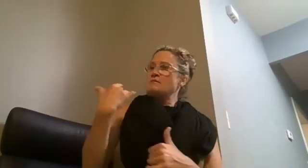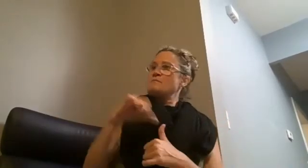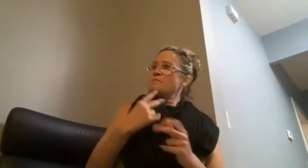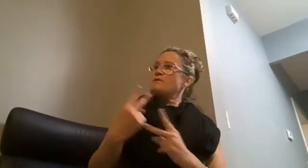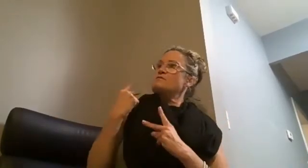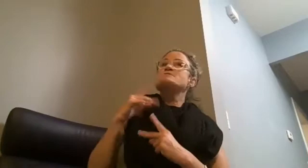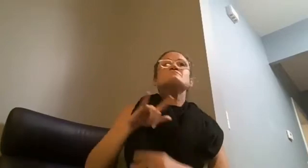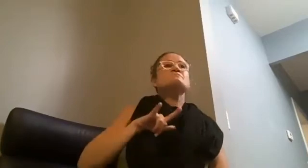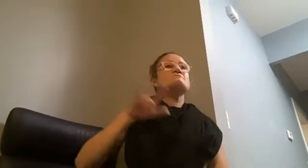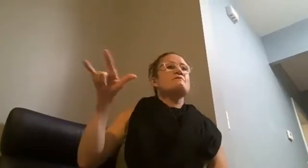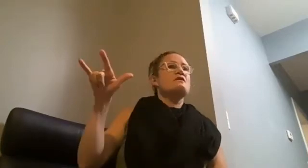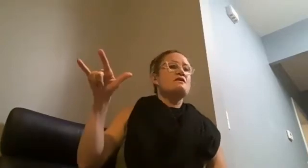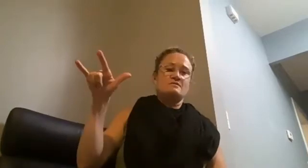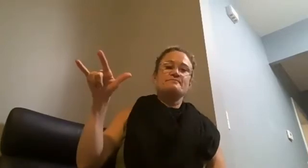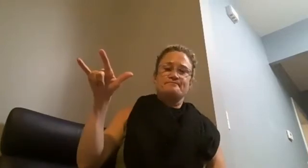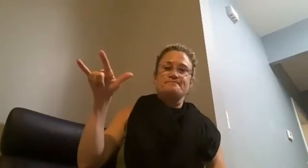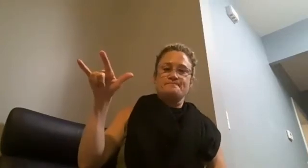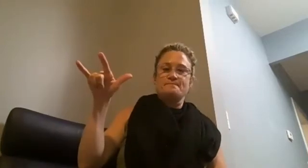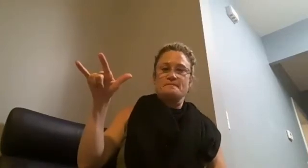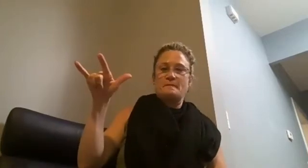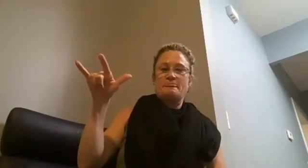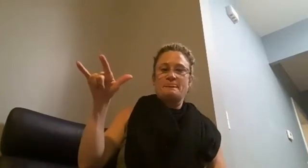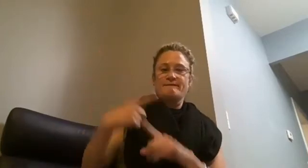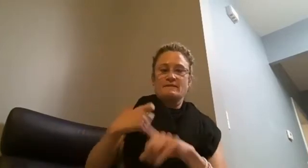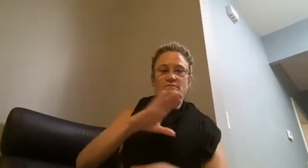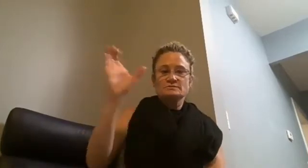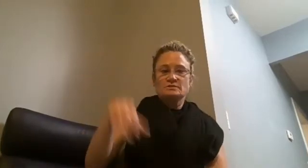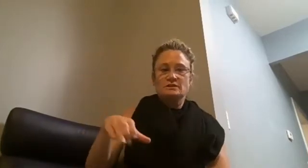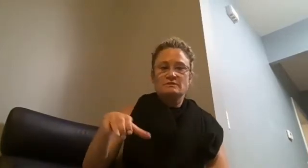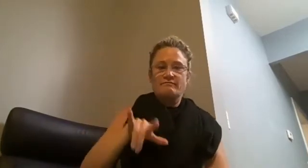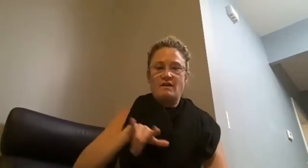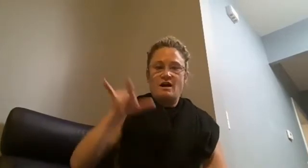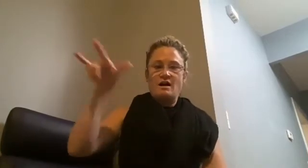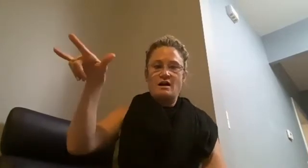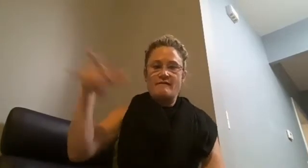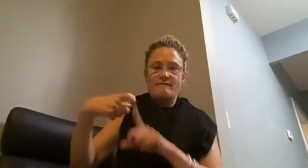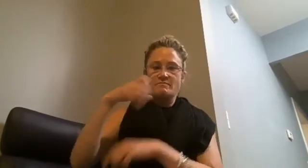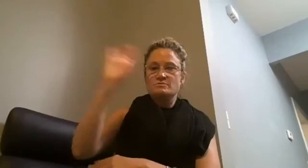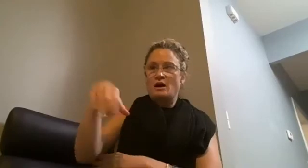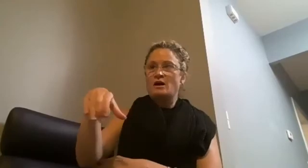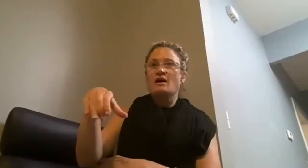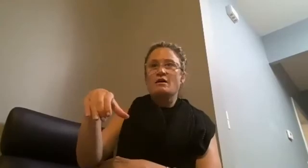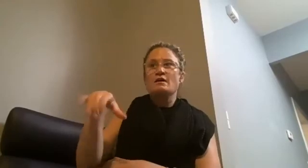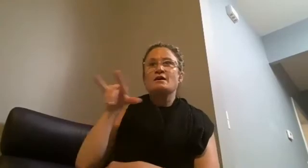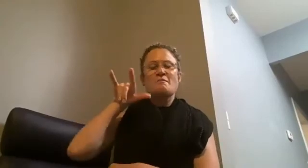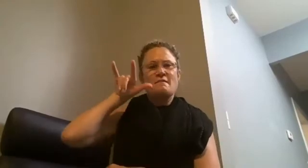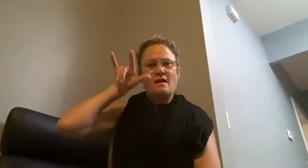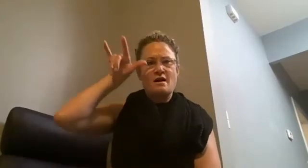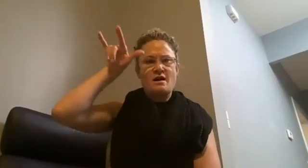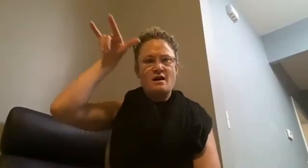flying out of Chicago. And while we were flying out of Chicago, the plane either hit a wind shear or it had a bird strike